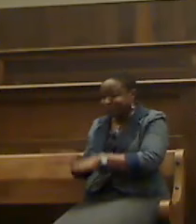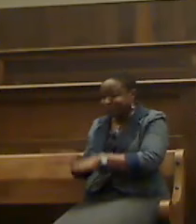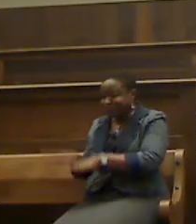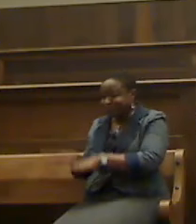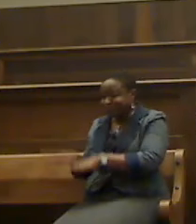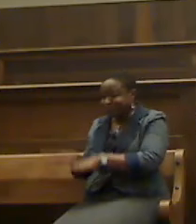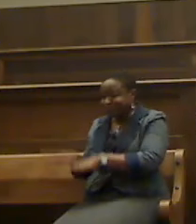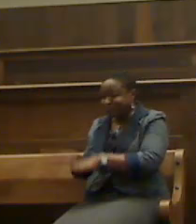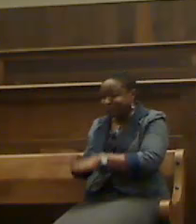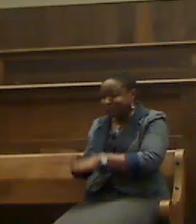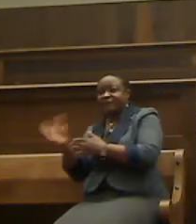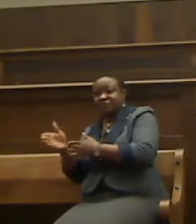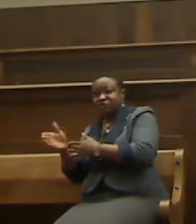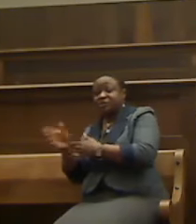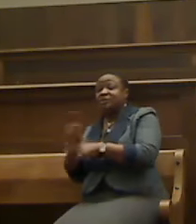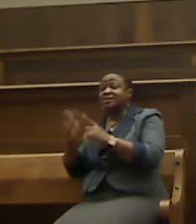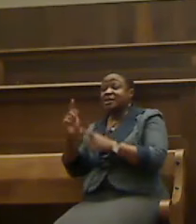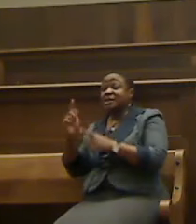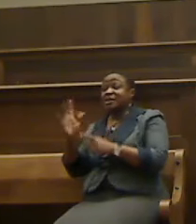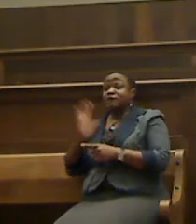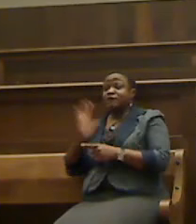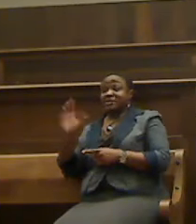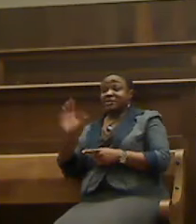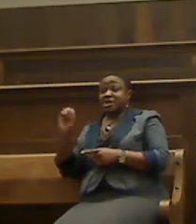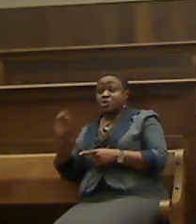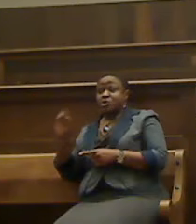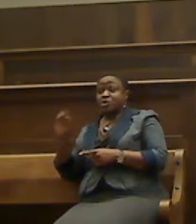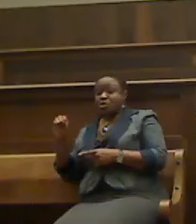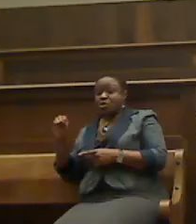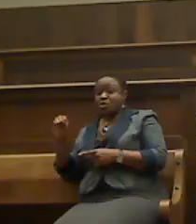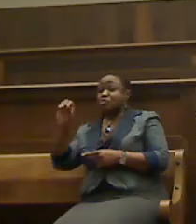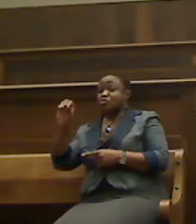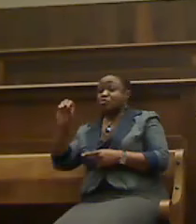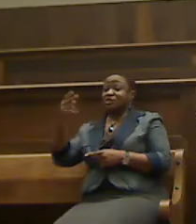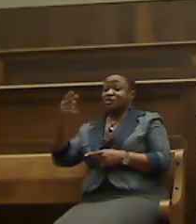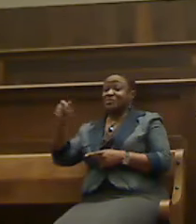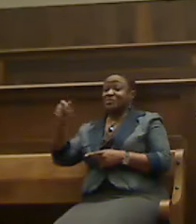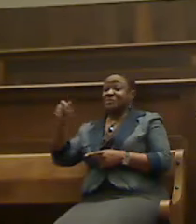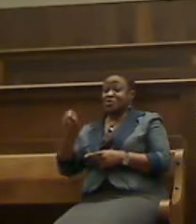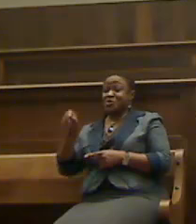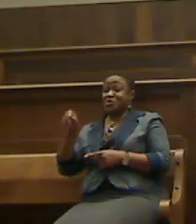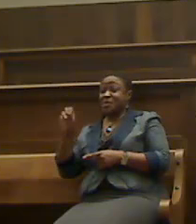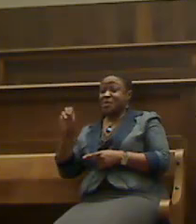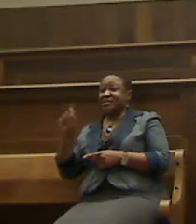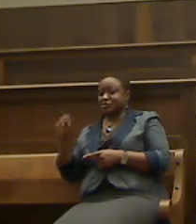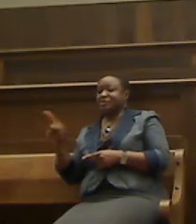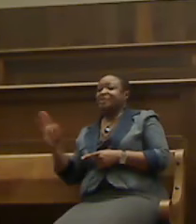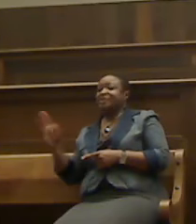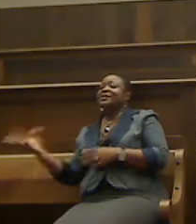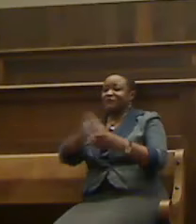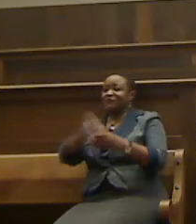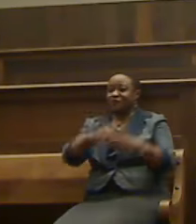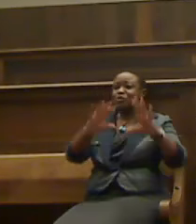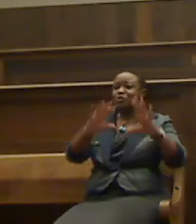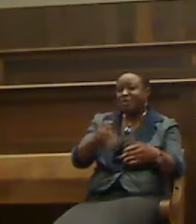fish, although the former CEO, Robert Shapiro of Monsanto, is part of the consortium that owns Aqua